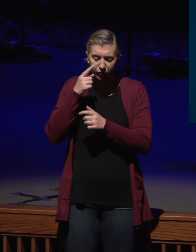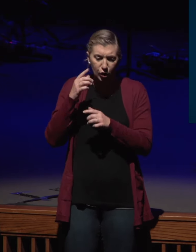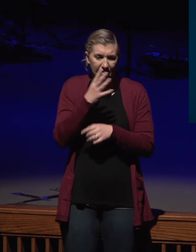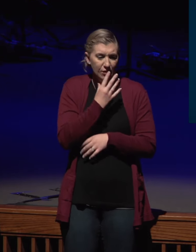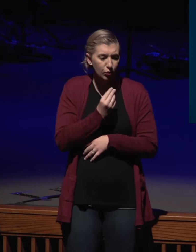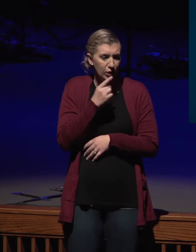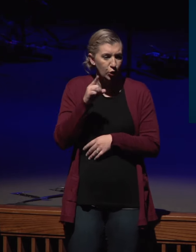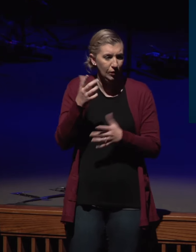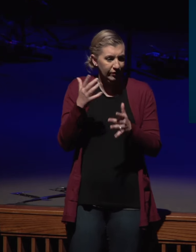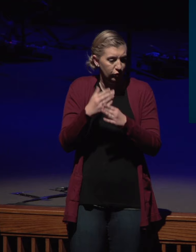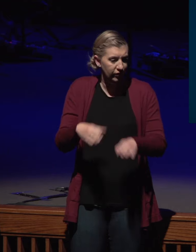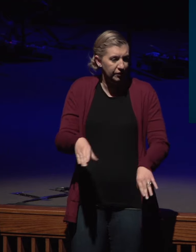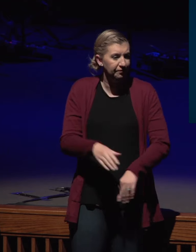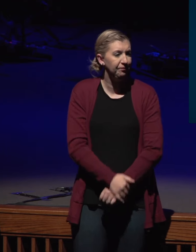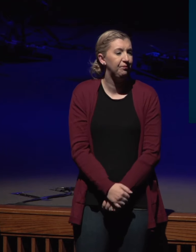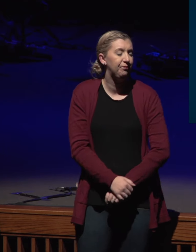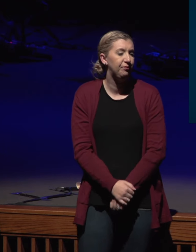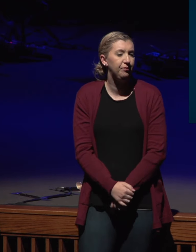defied."